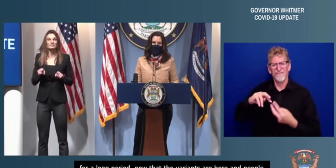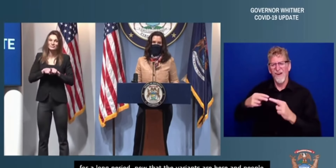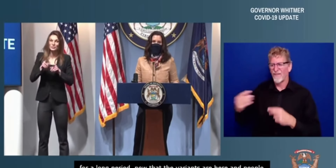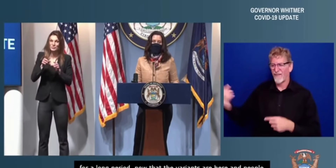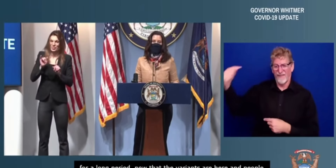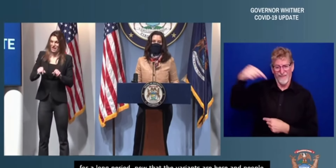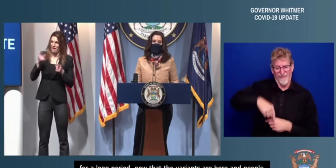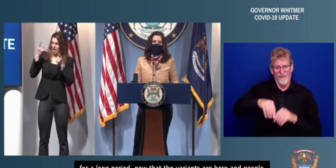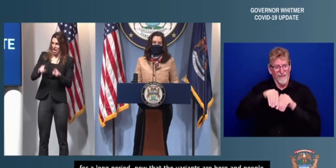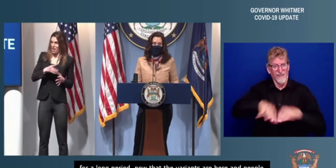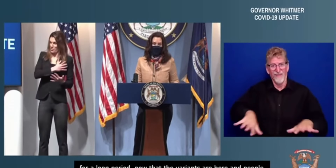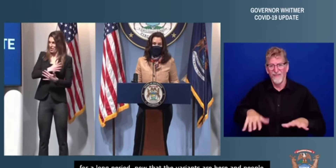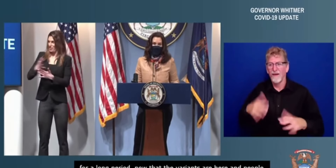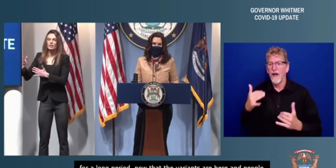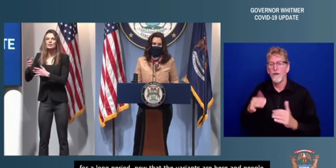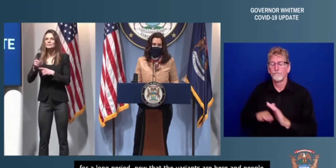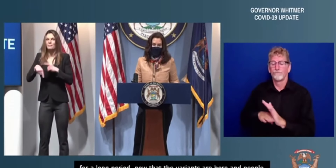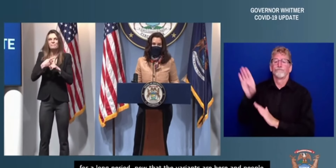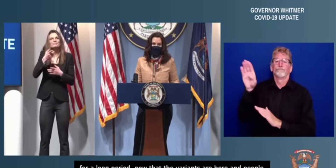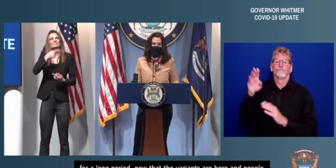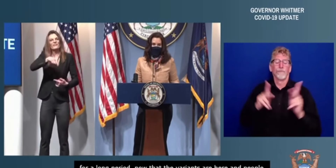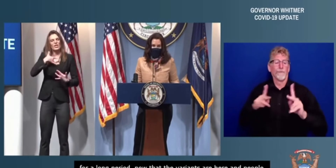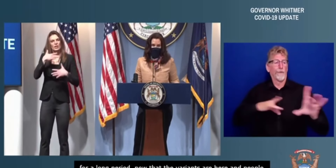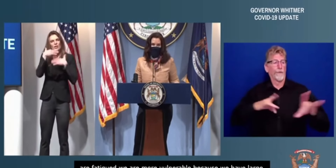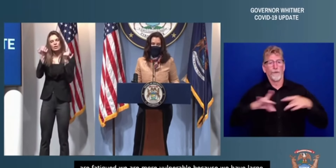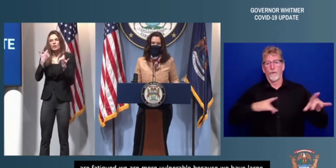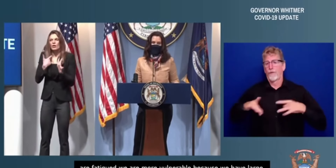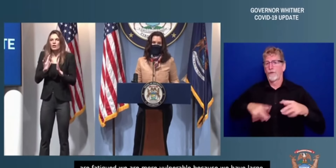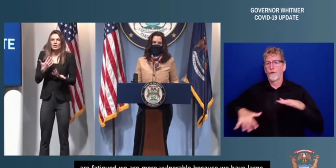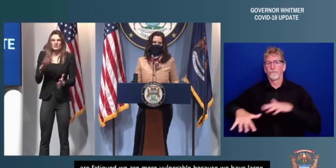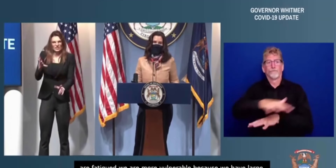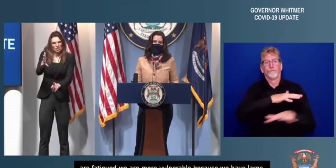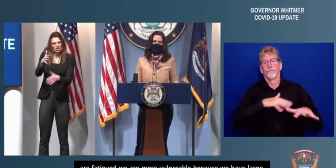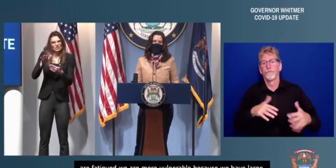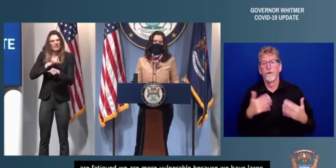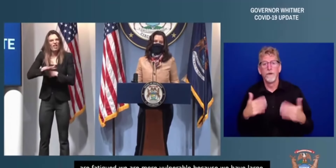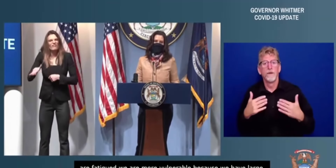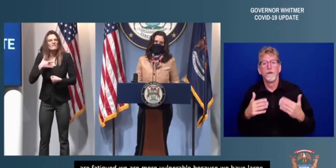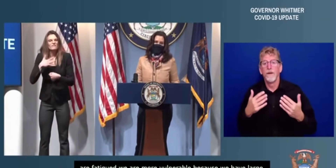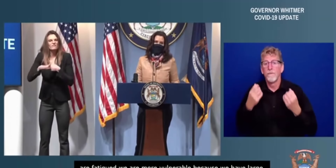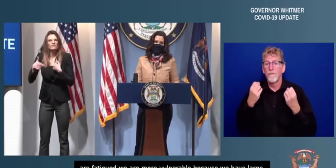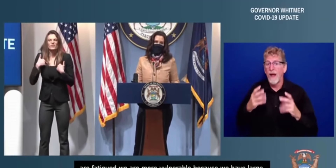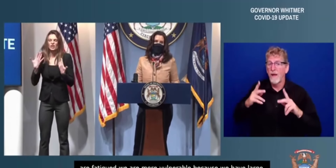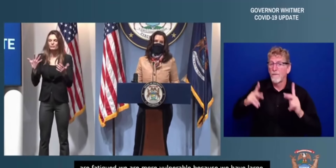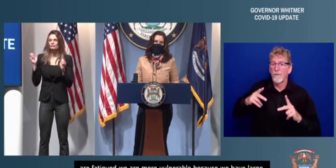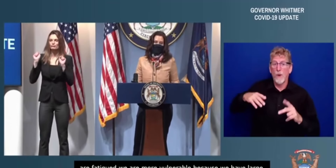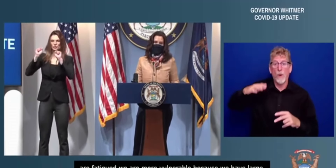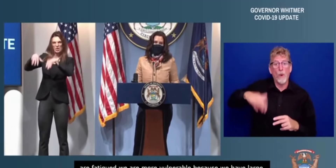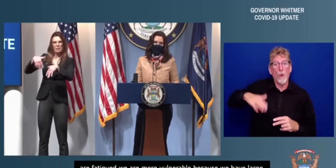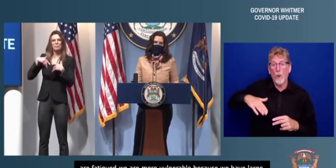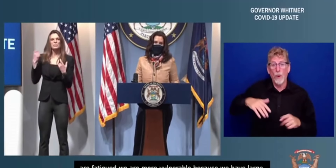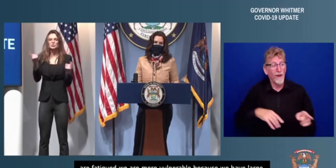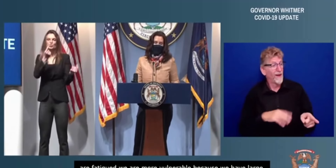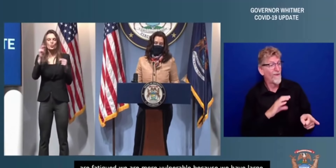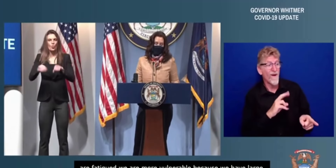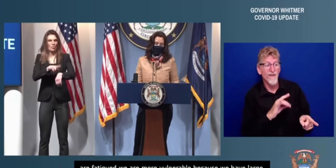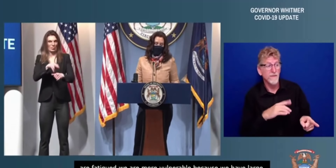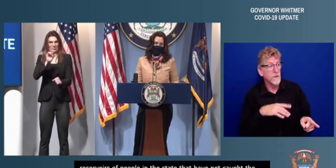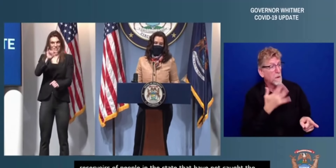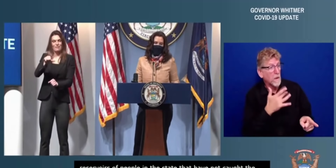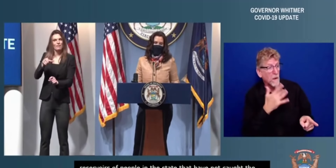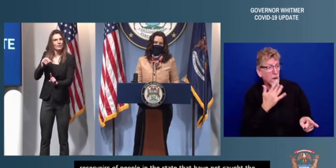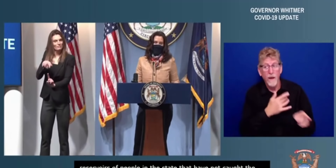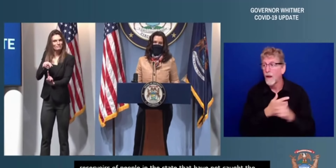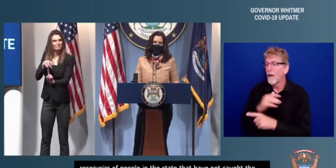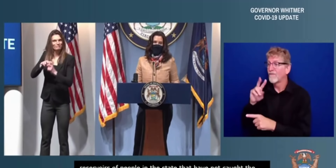large reservoirs of people in our state who have not caught the virus yet. And that's precisely part of the issue that we're confronting. And that's